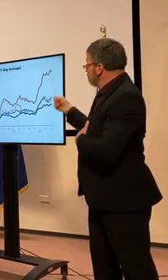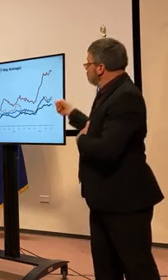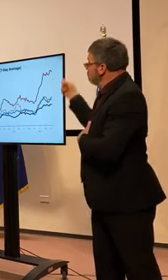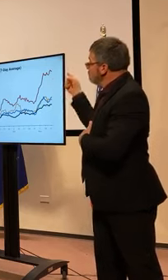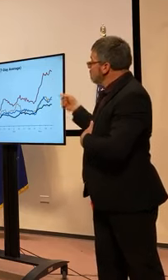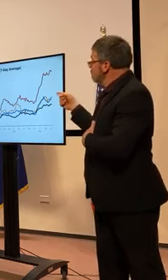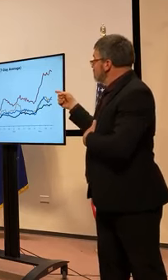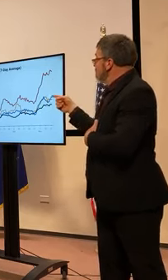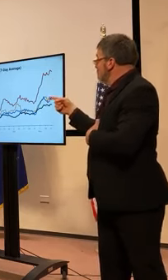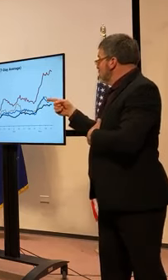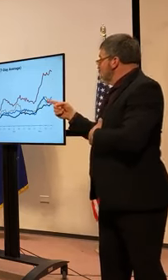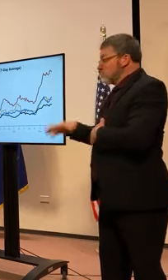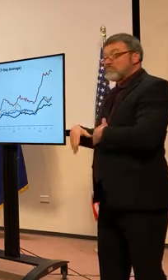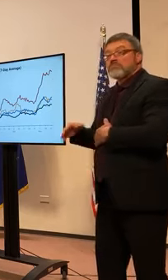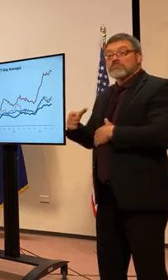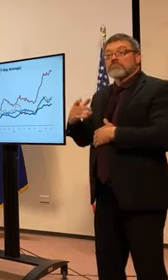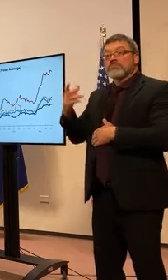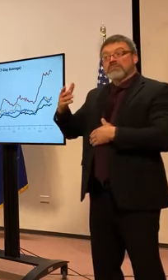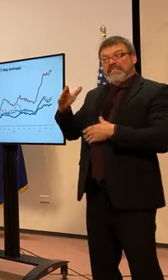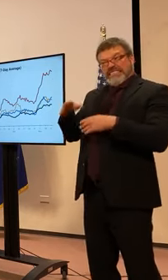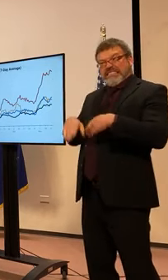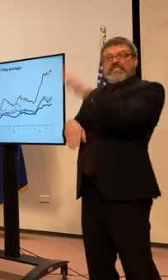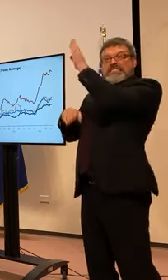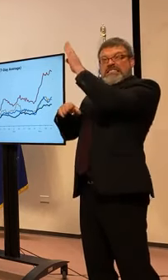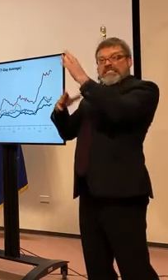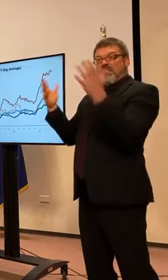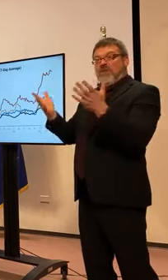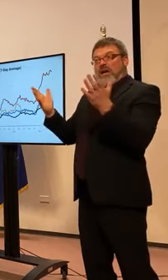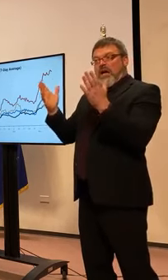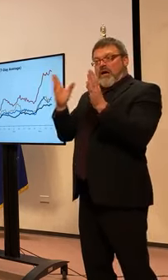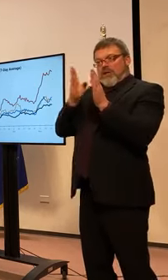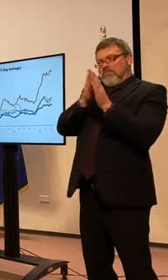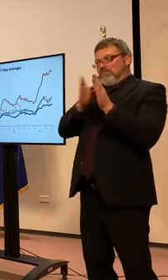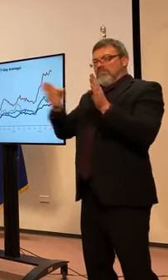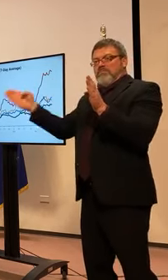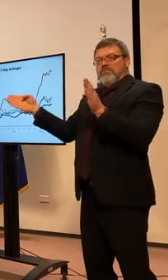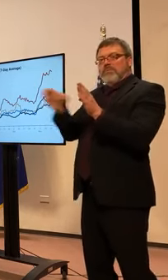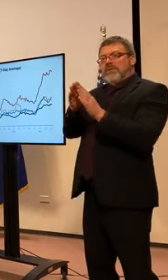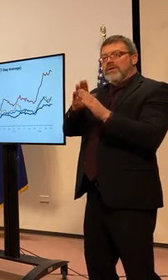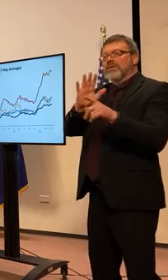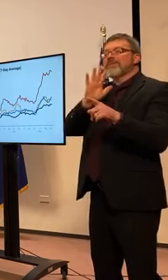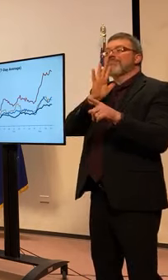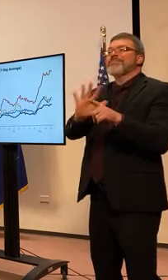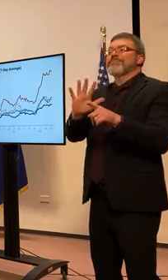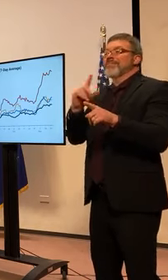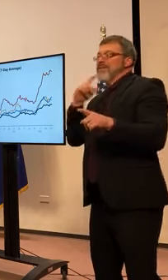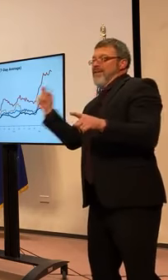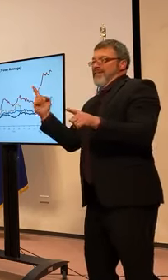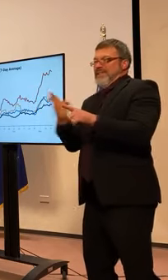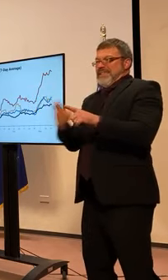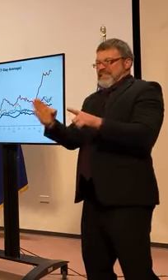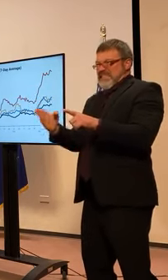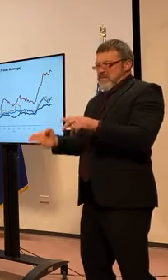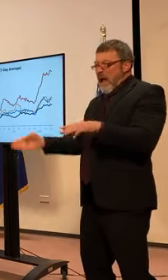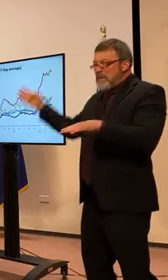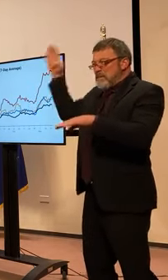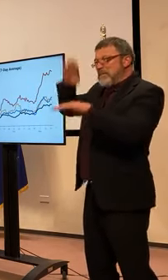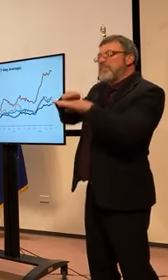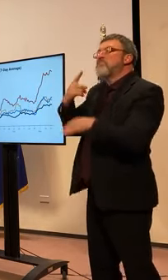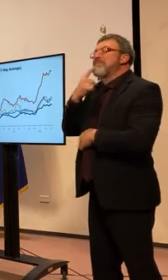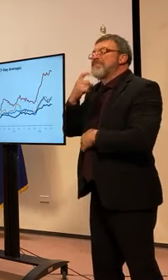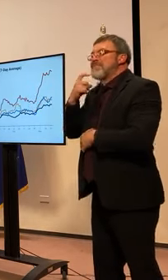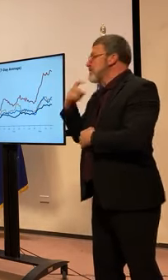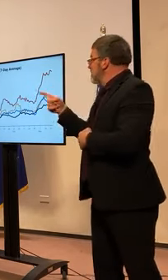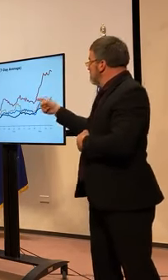of the highest case rates for much of the Delta wave continues to do so, that 5 to 11-year-old age group. Their rates are